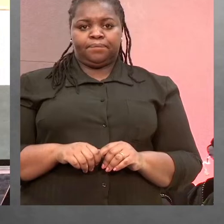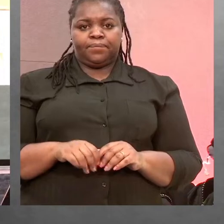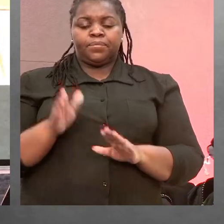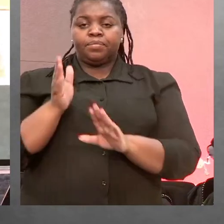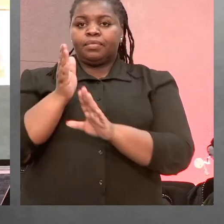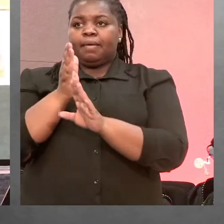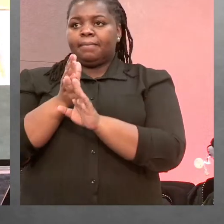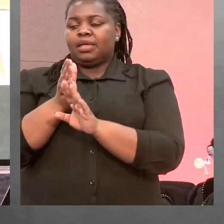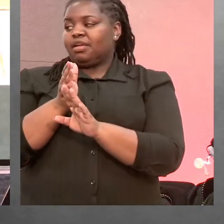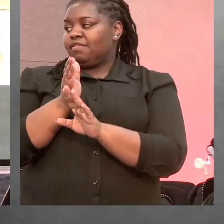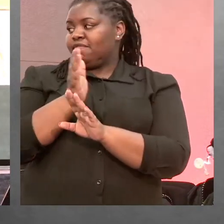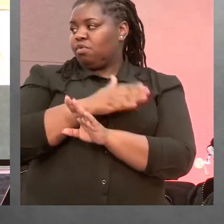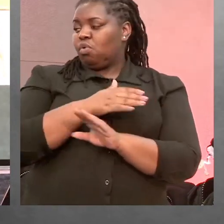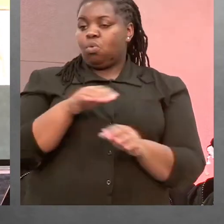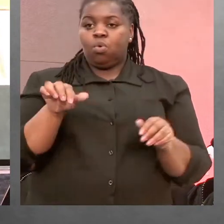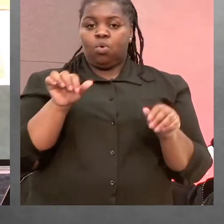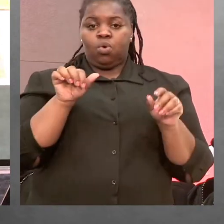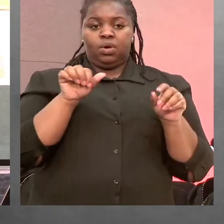Before